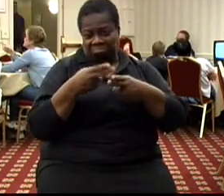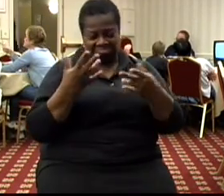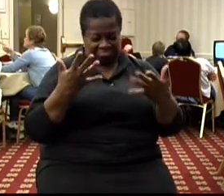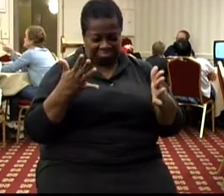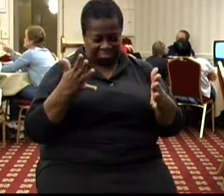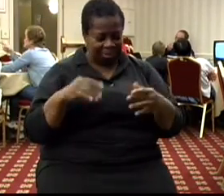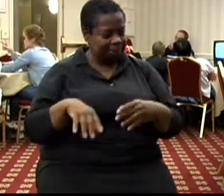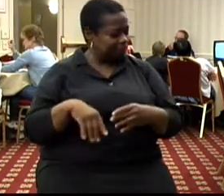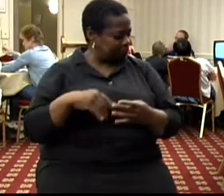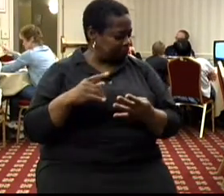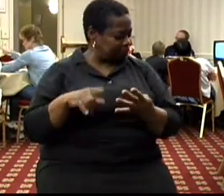name.